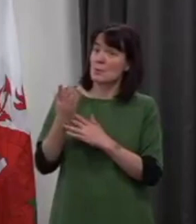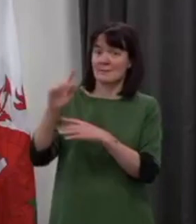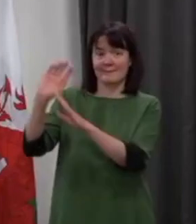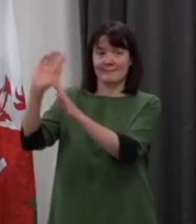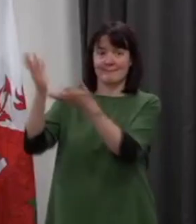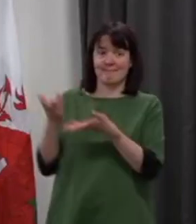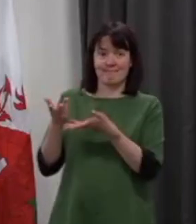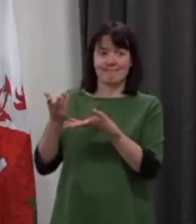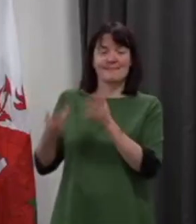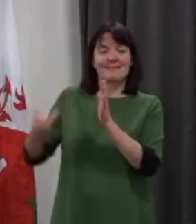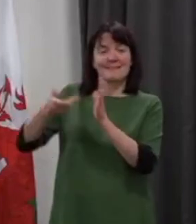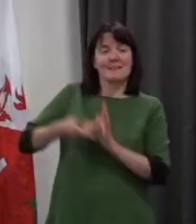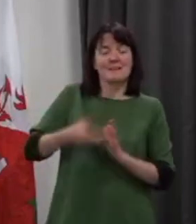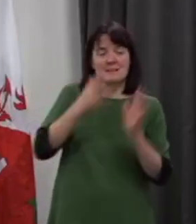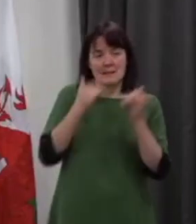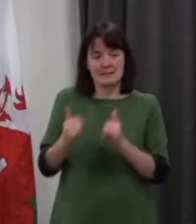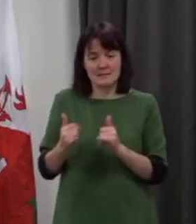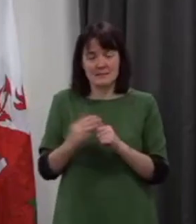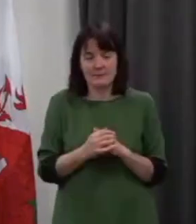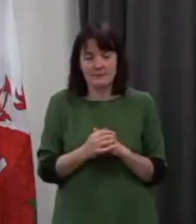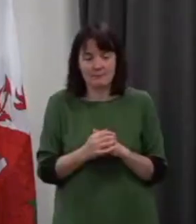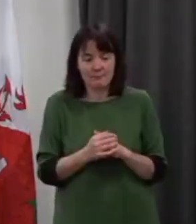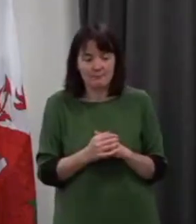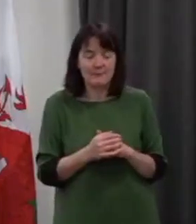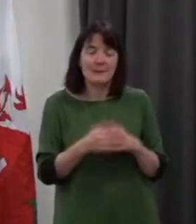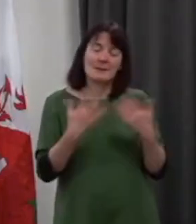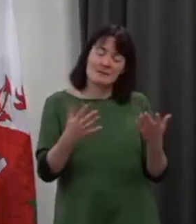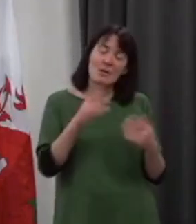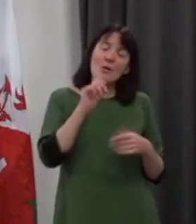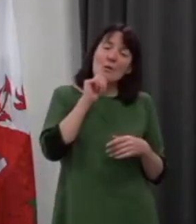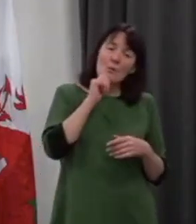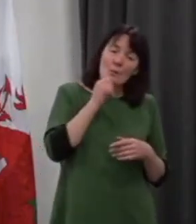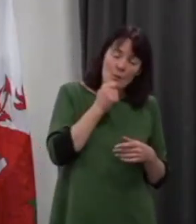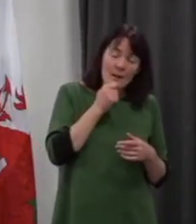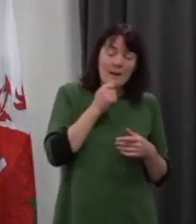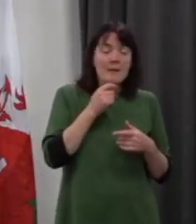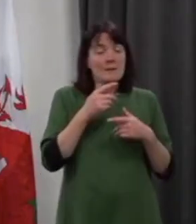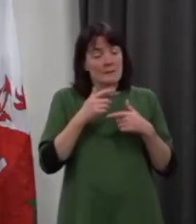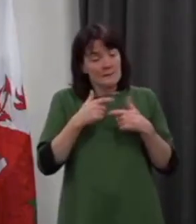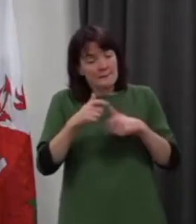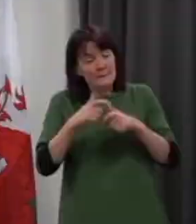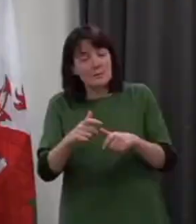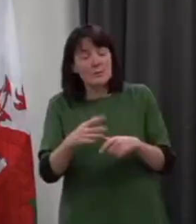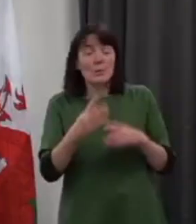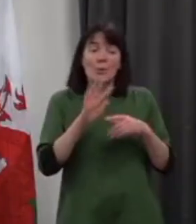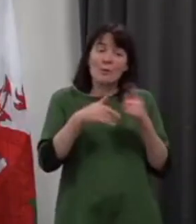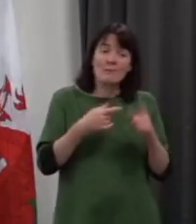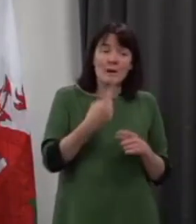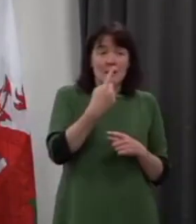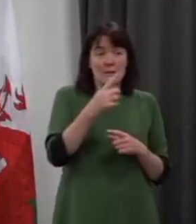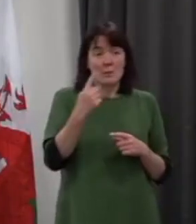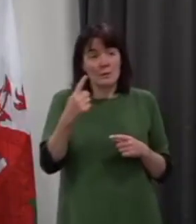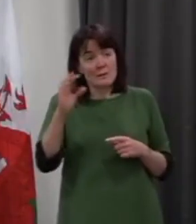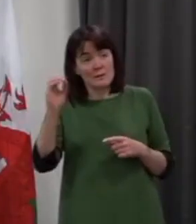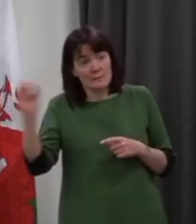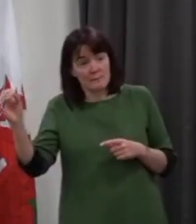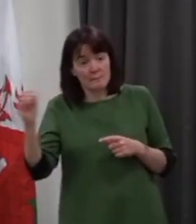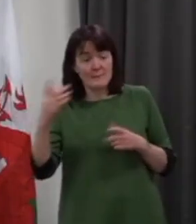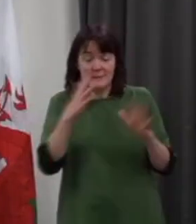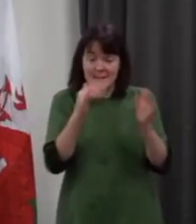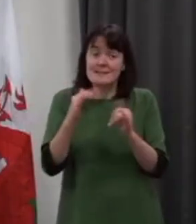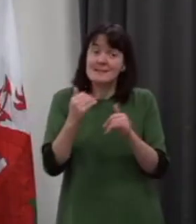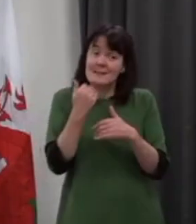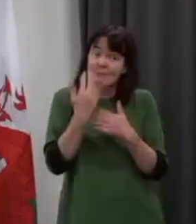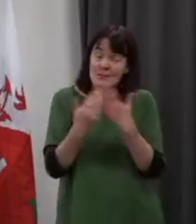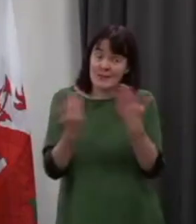week we'll nevertheless be going ahead with over 1,100 tests a day capacity here in Wales. But there is then a